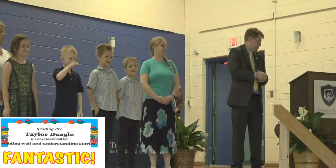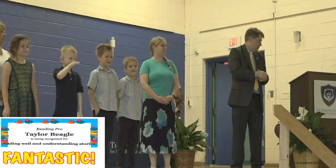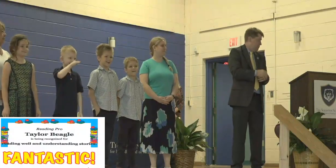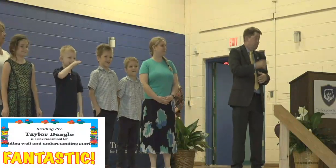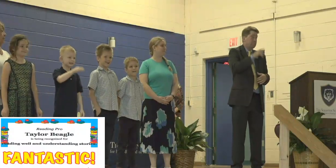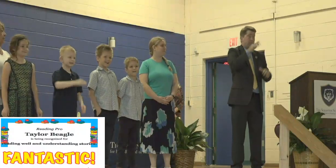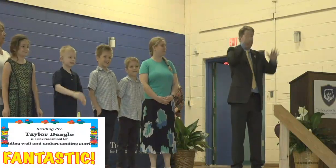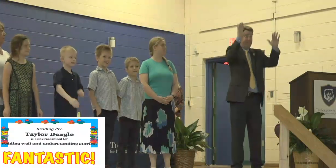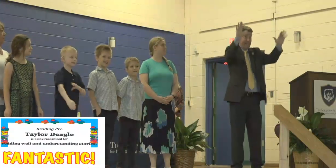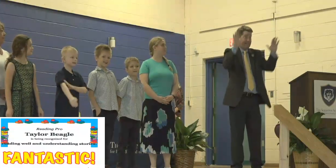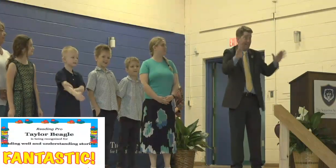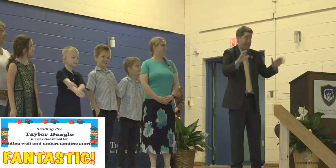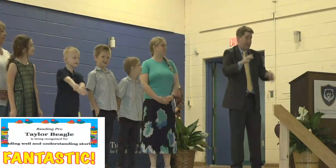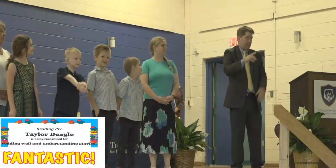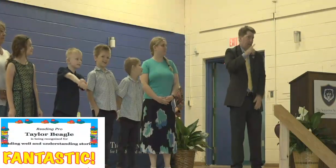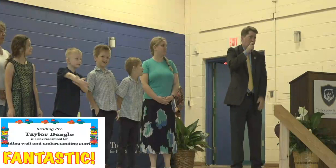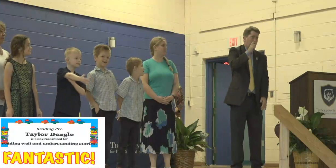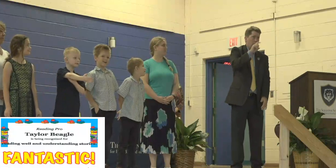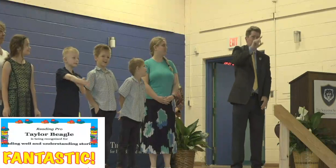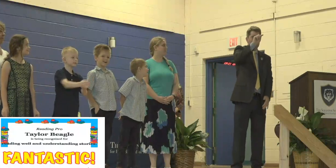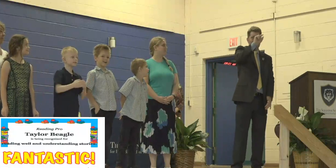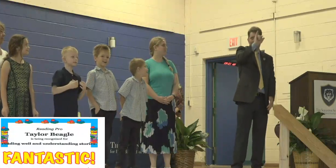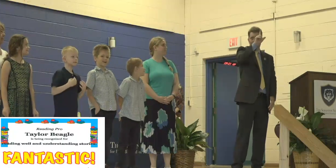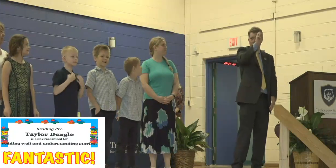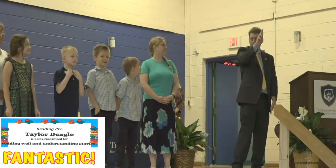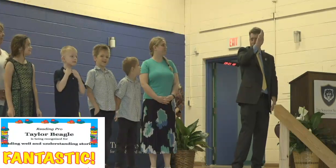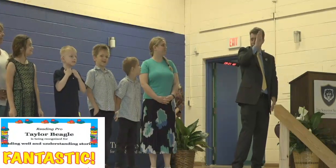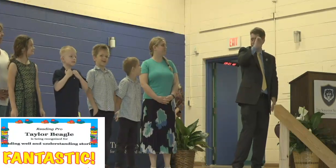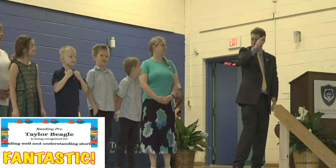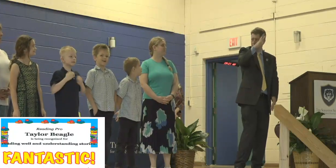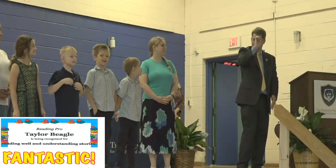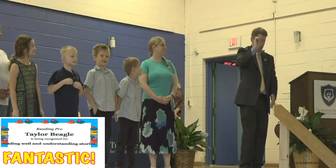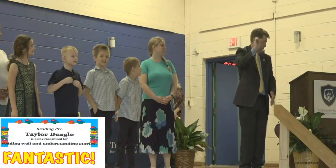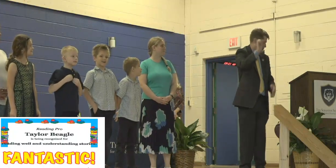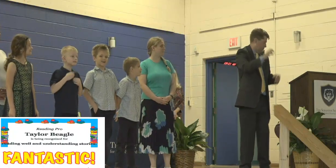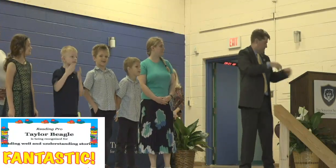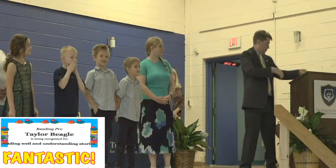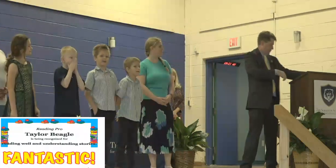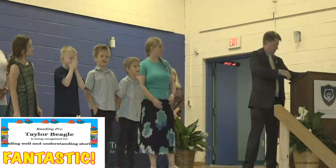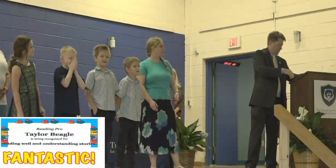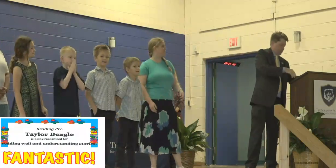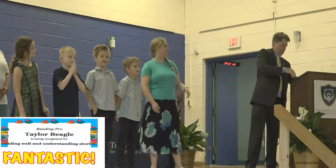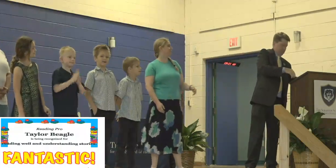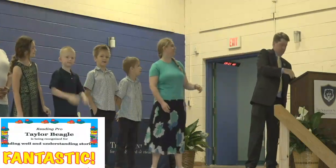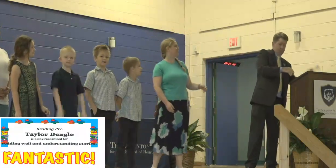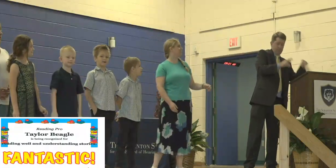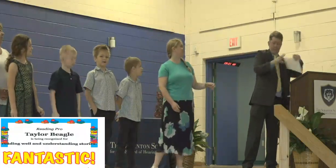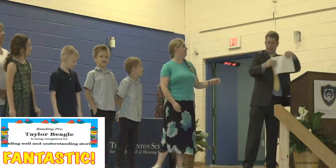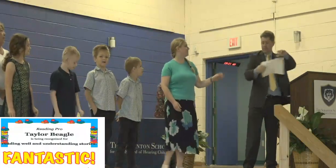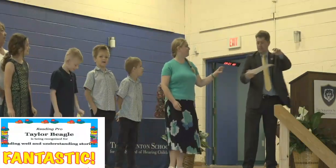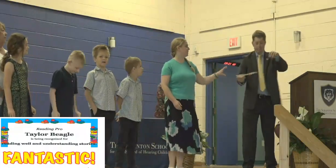year. They've been doing a fantastic job. And this award goes to Miss Taylor